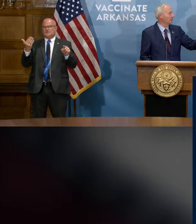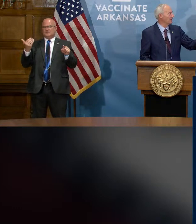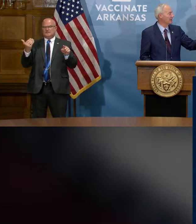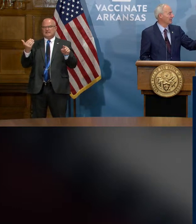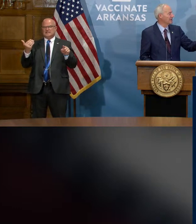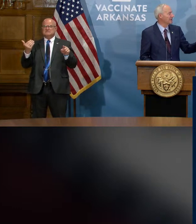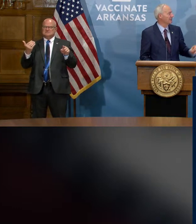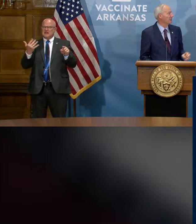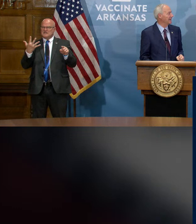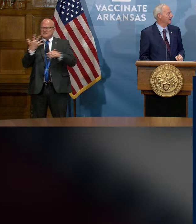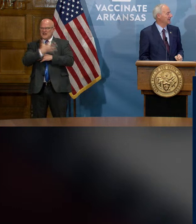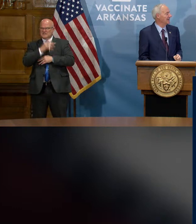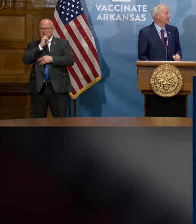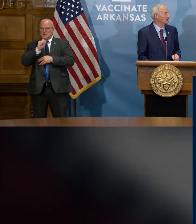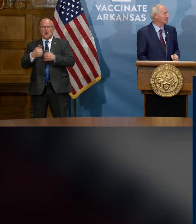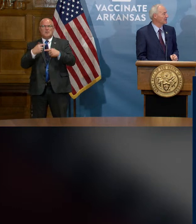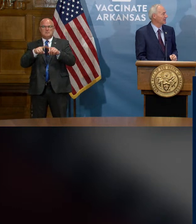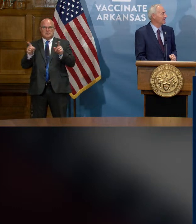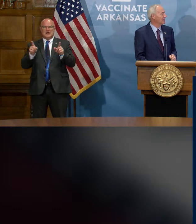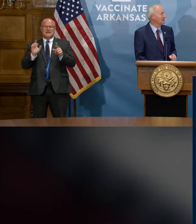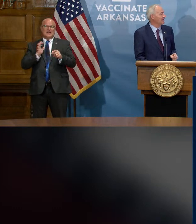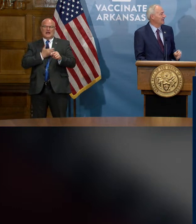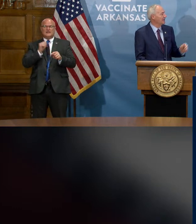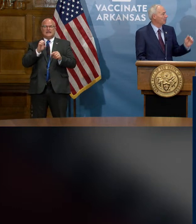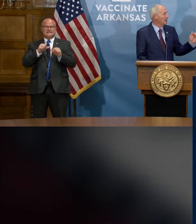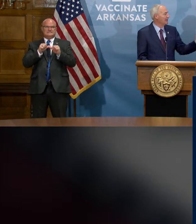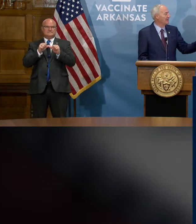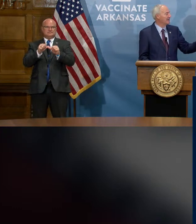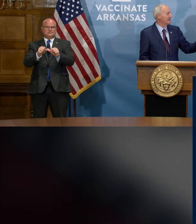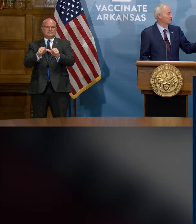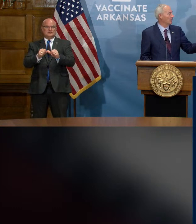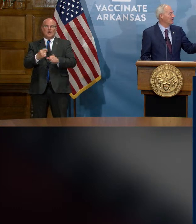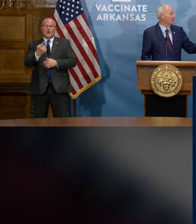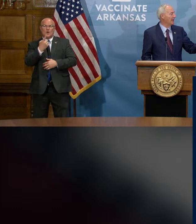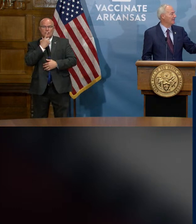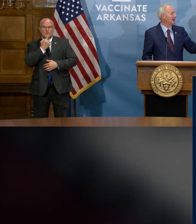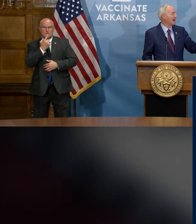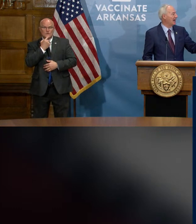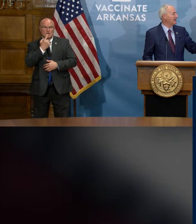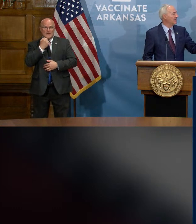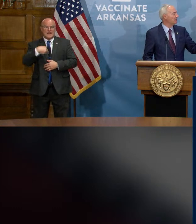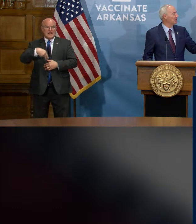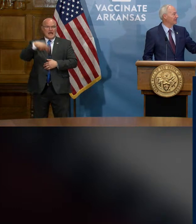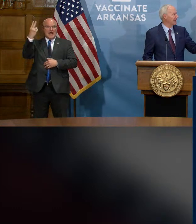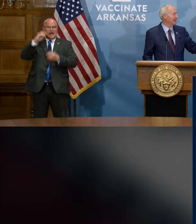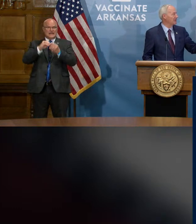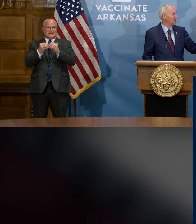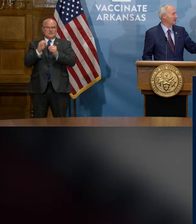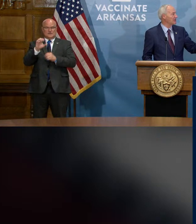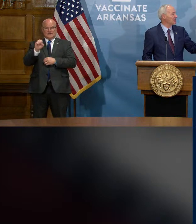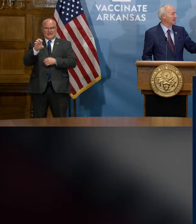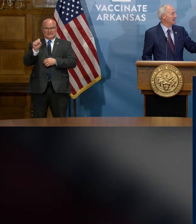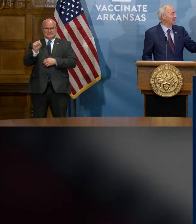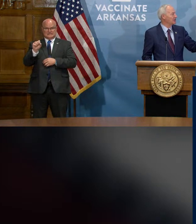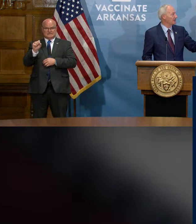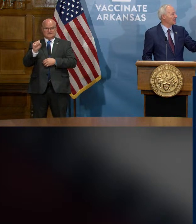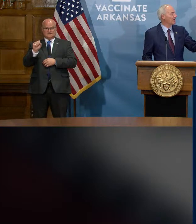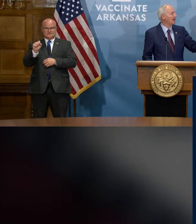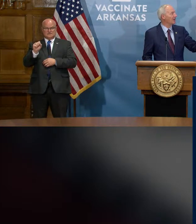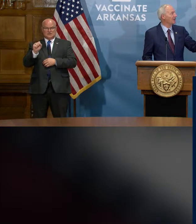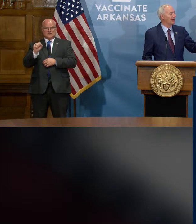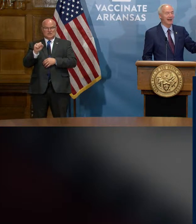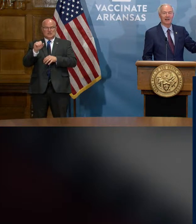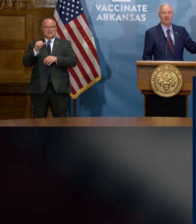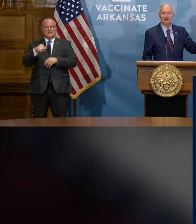days old, but our cases have remained steady since then. The red is where you have a high number of cases. So